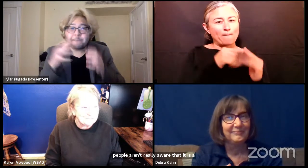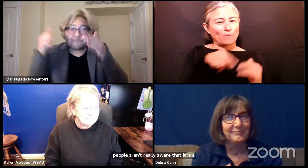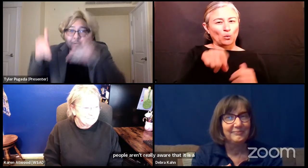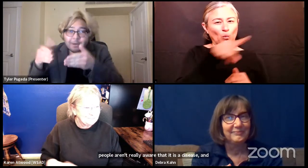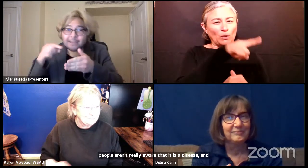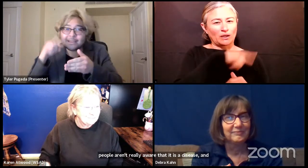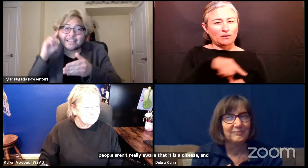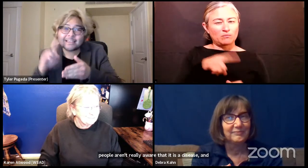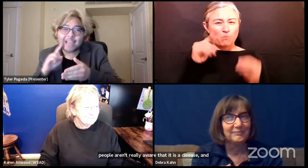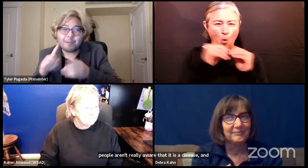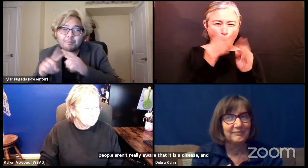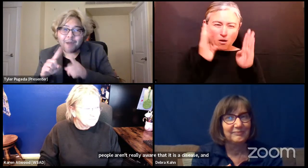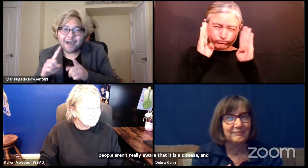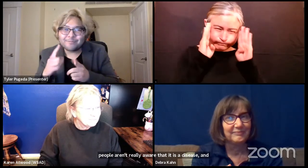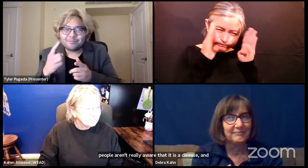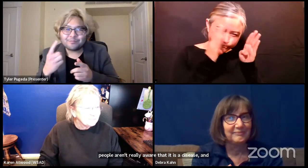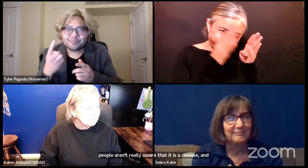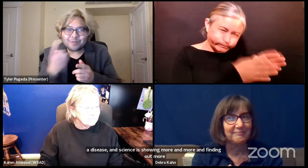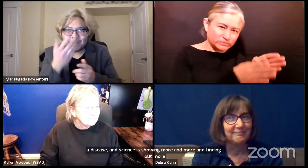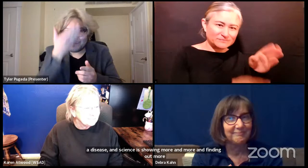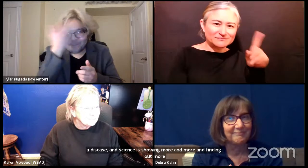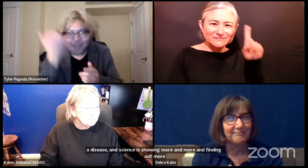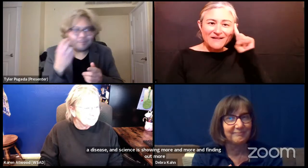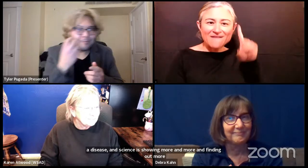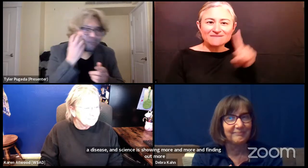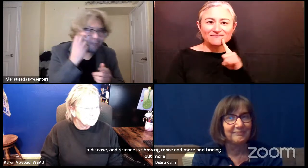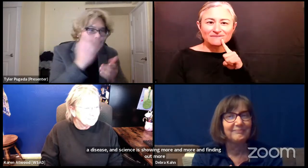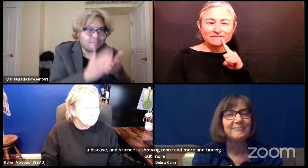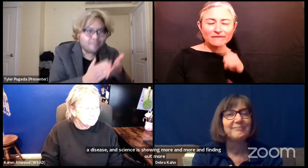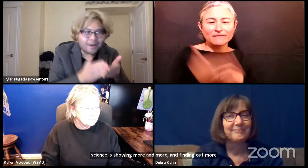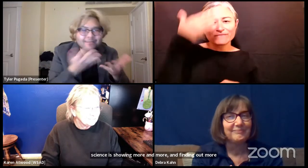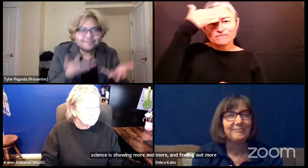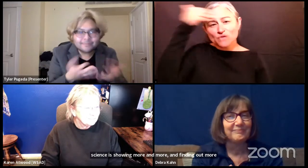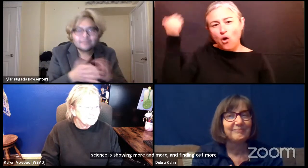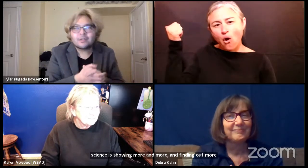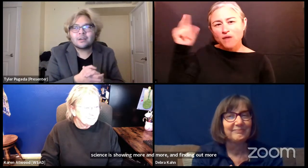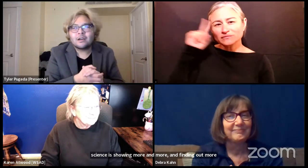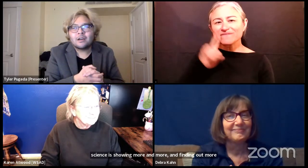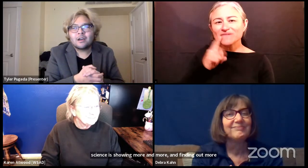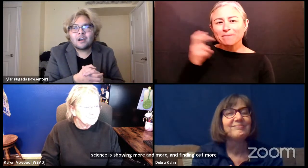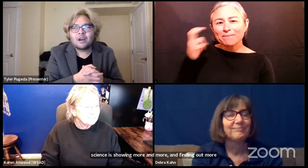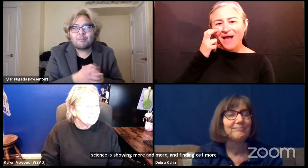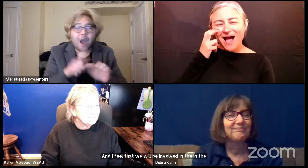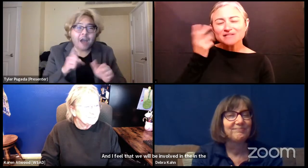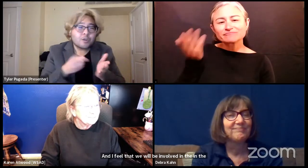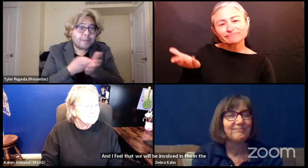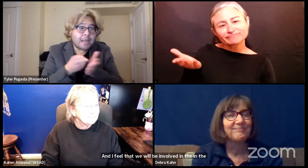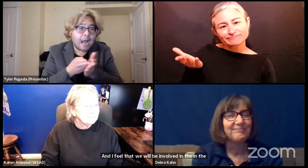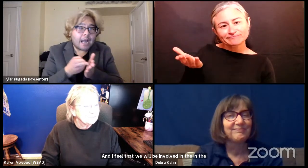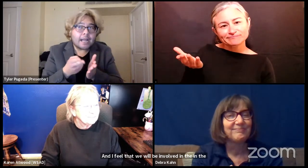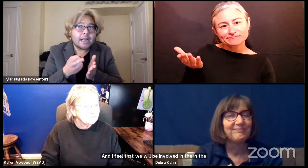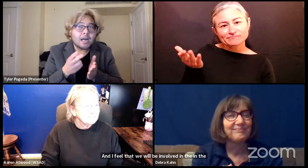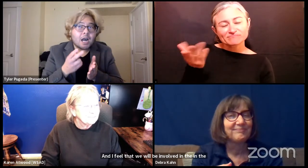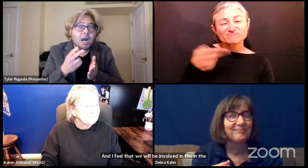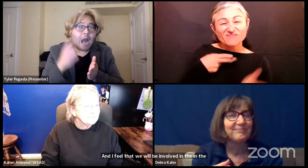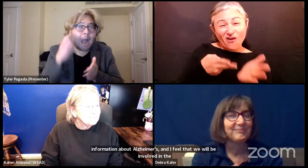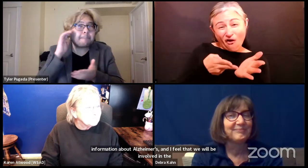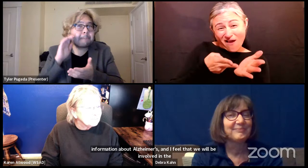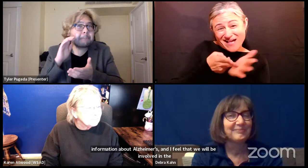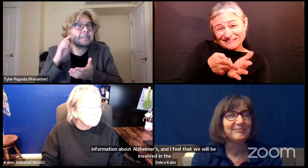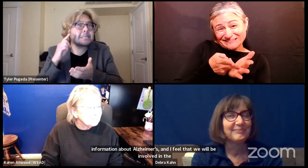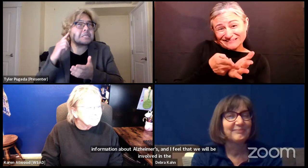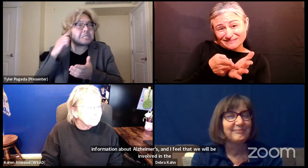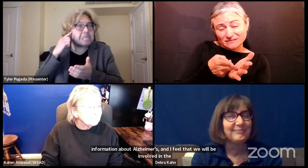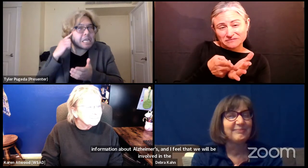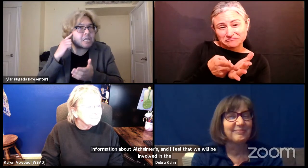But as the stuff grows and as they focus more on deaf people, then I think they will include some deaf blind people